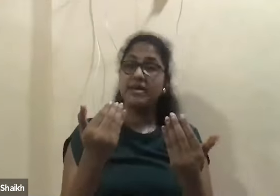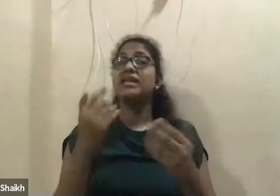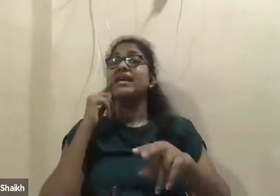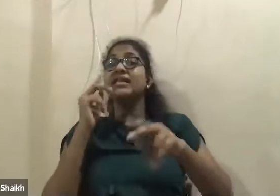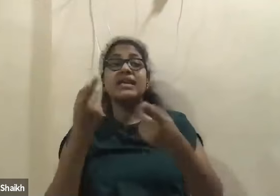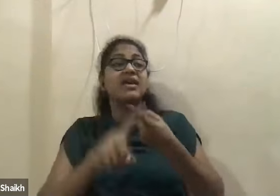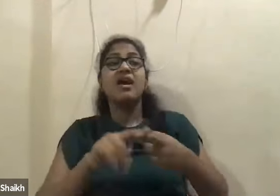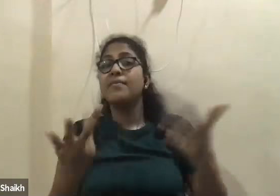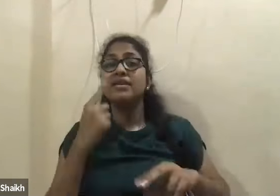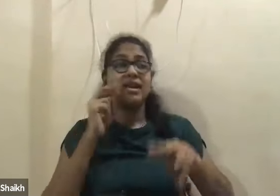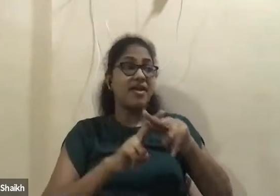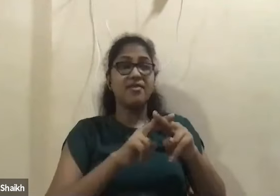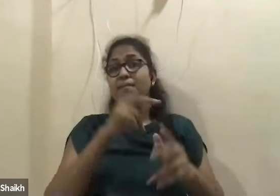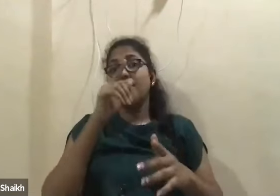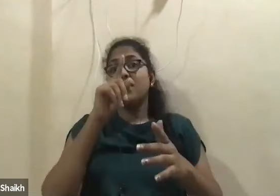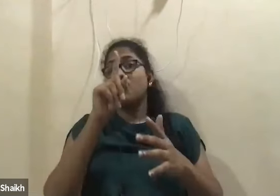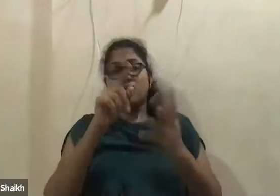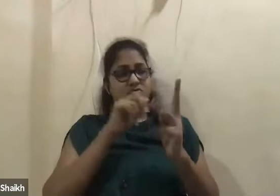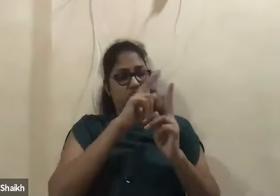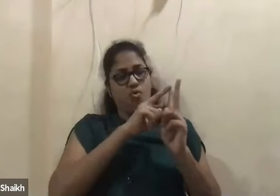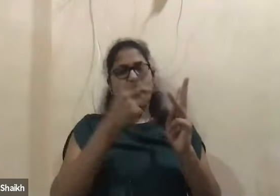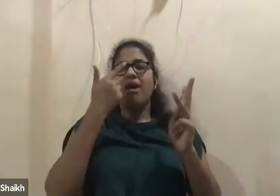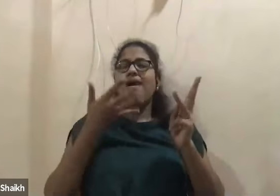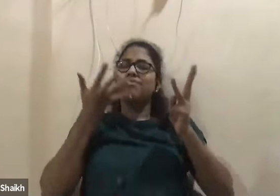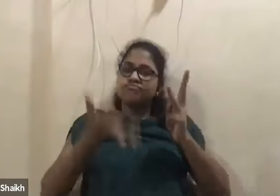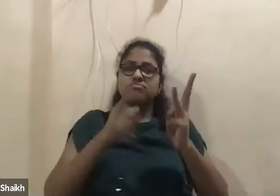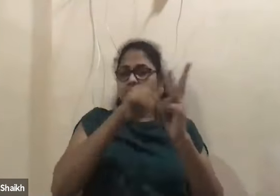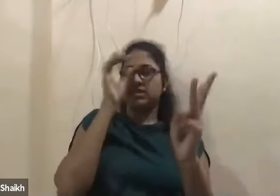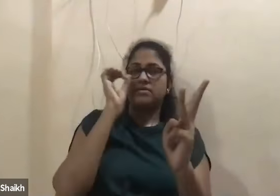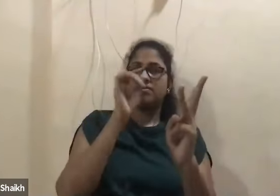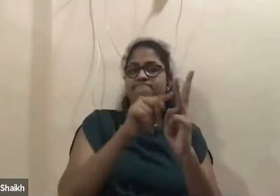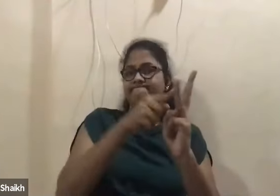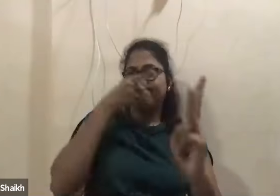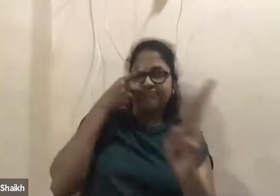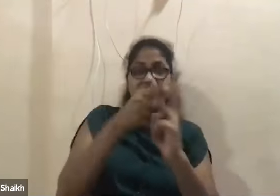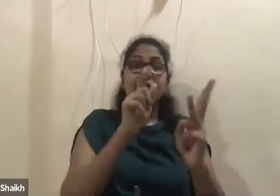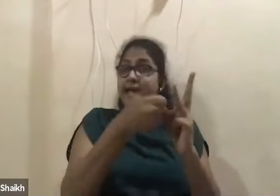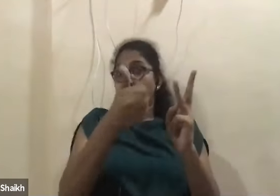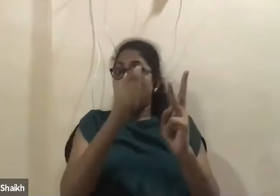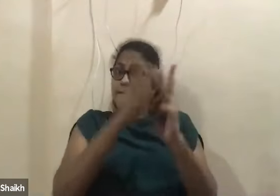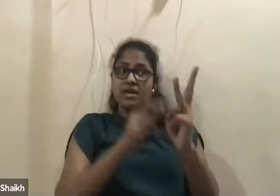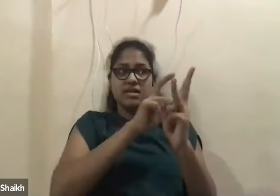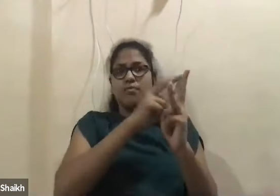being wrongfully removed by the other 2 trustees, say 2 trustees are conspiring against the good trustee, then he can move the court